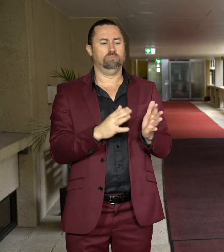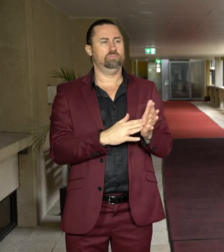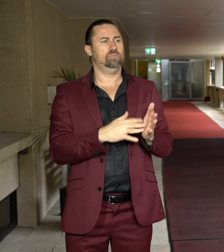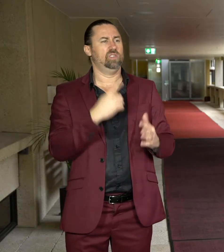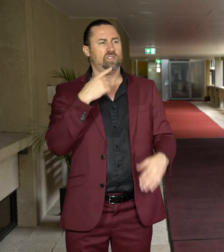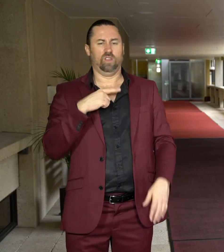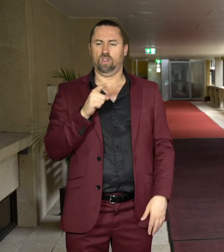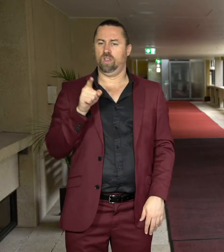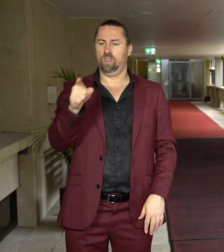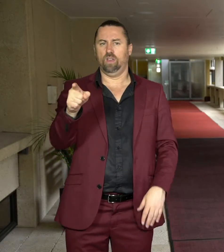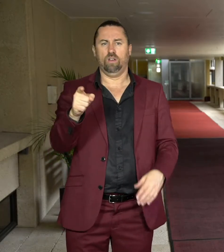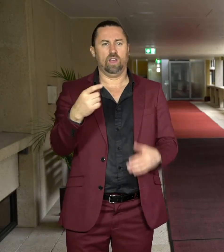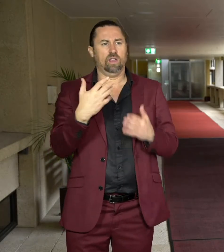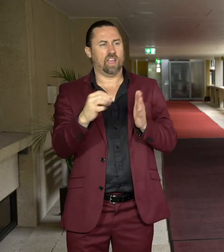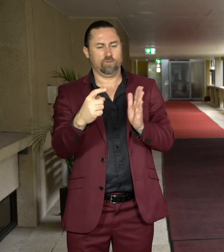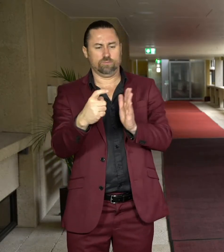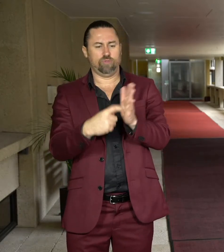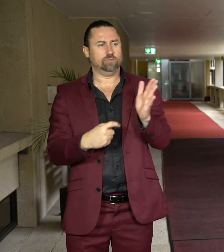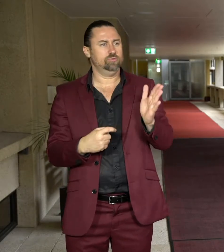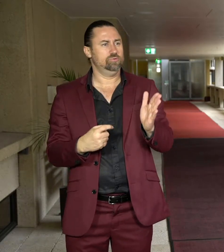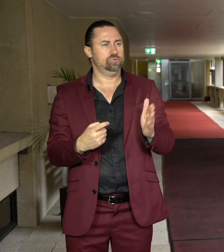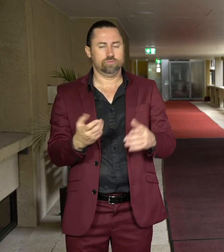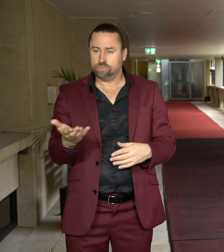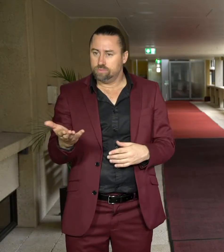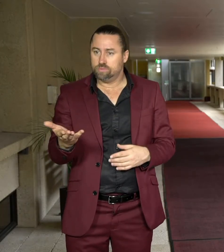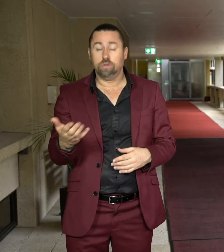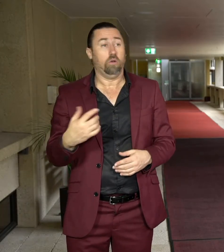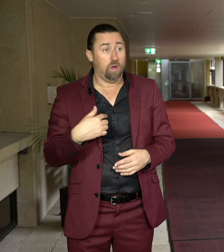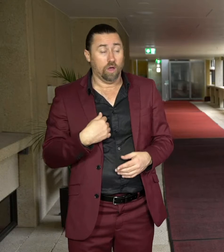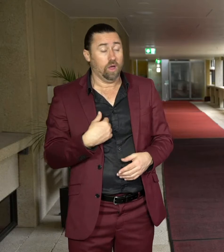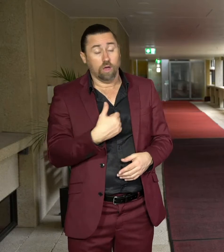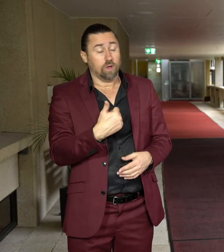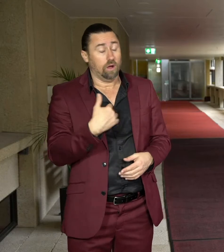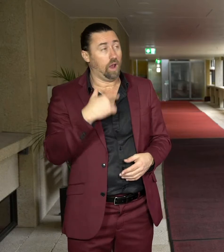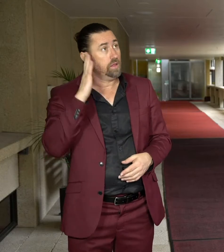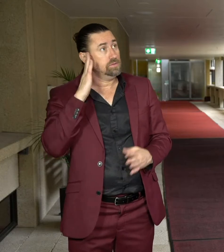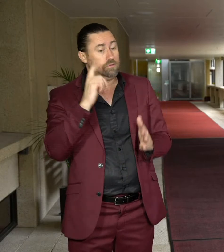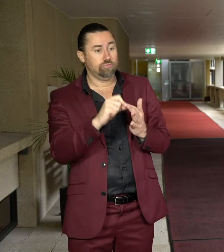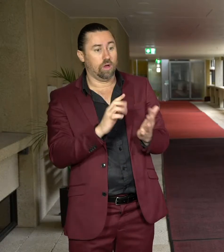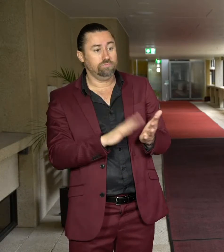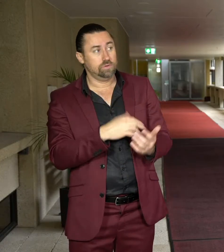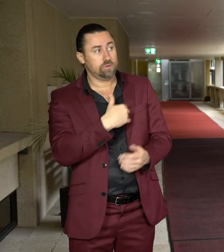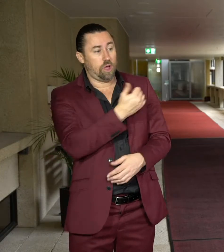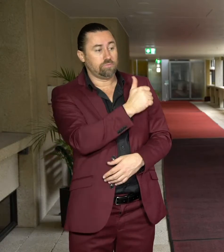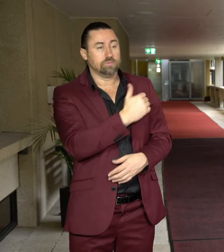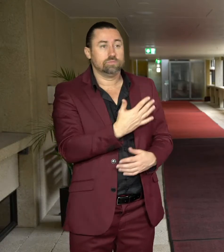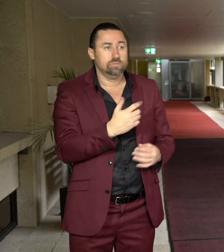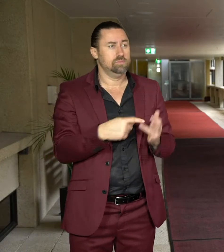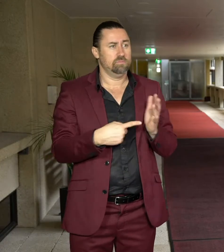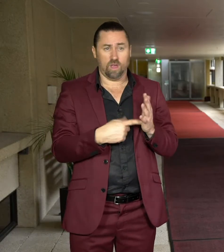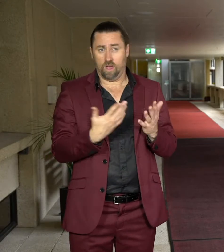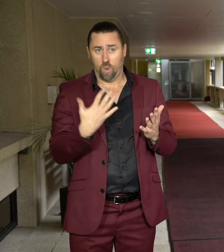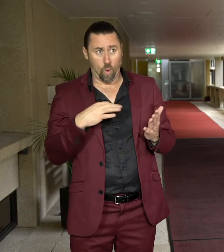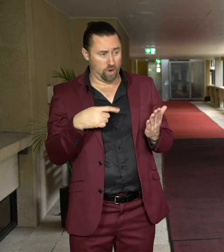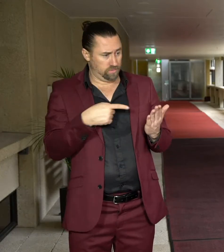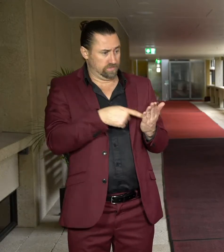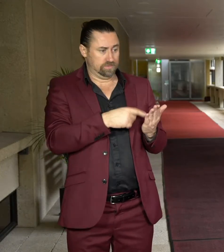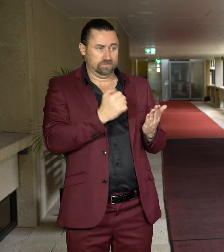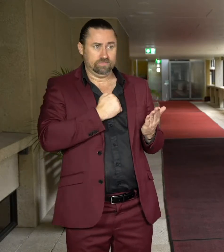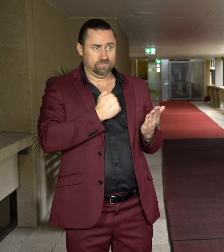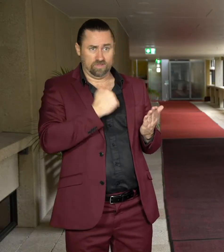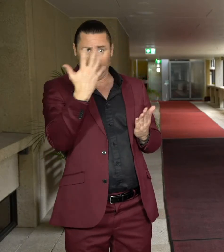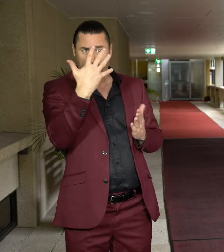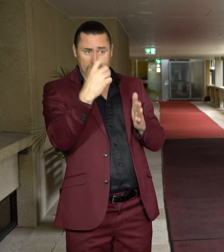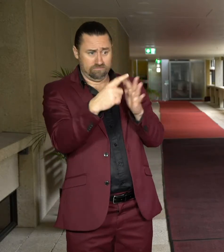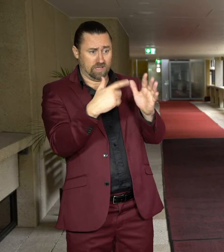from scratch with this other proposal. Now, we've said we'll do that, but I would hope that we can keep both proposals under